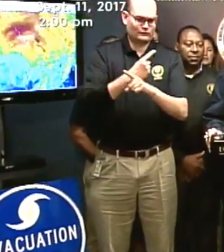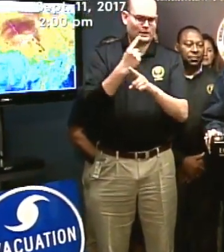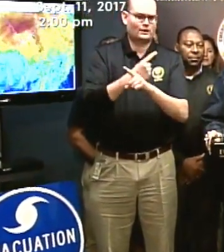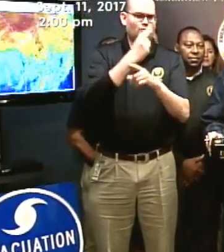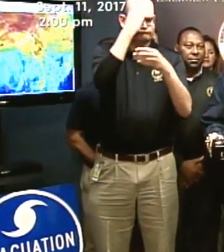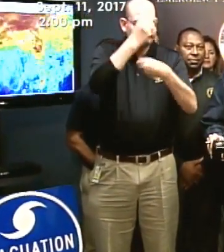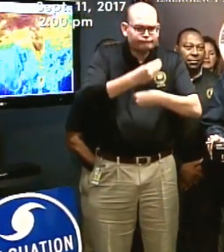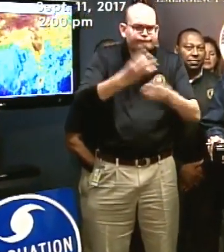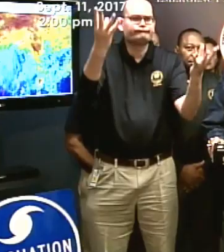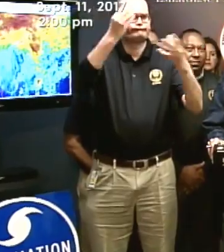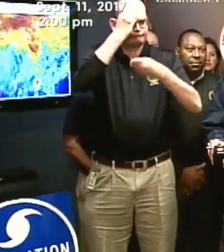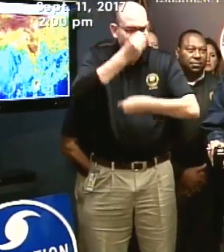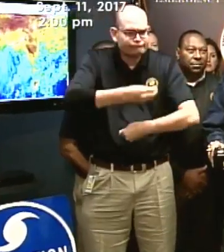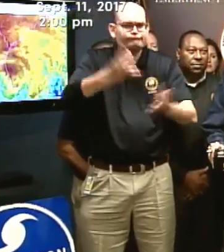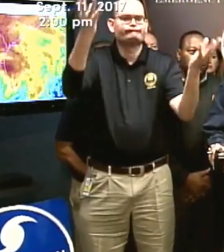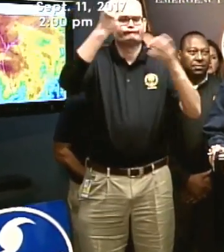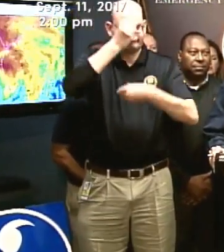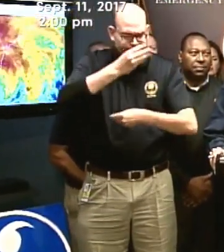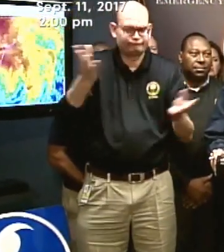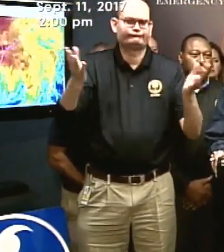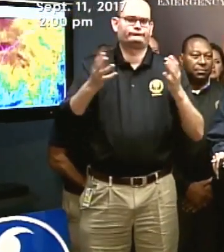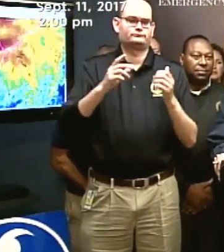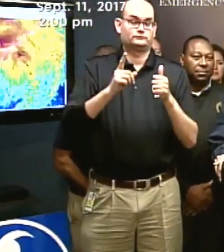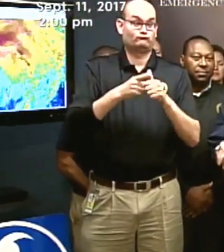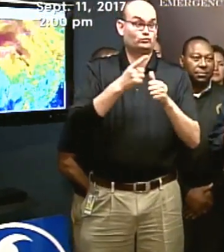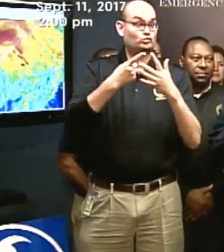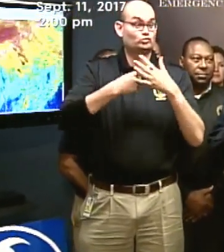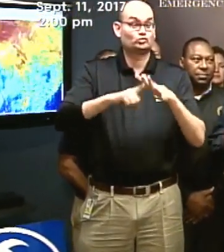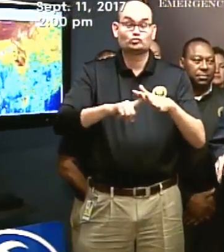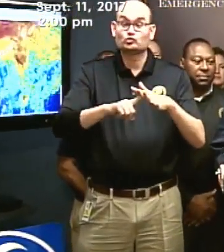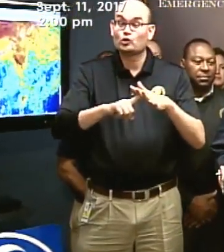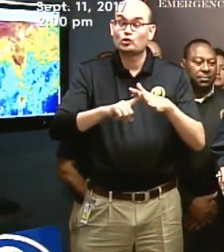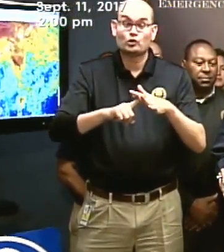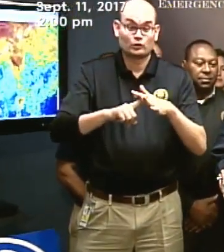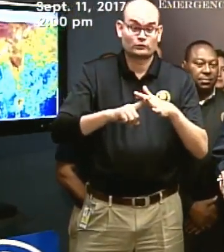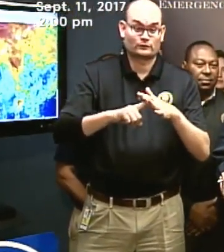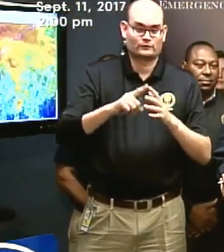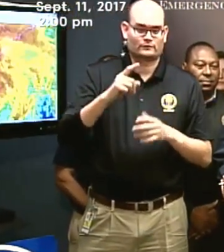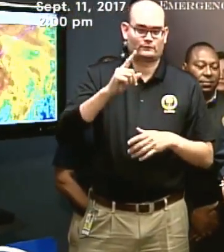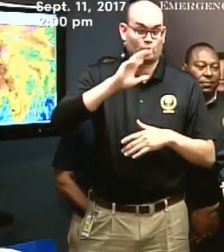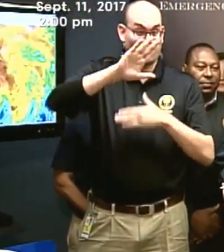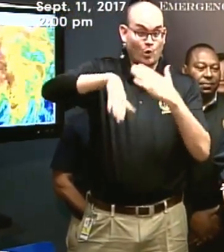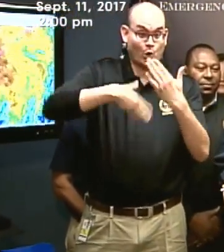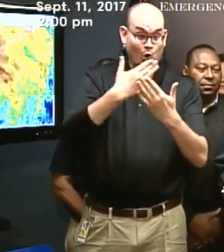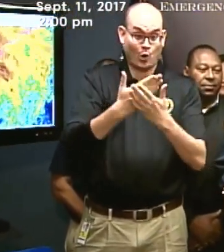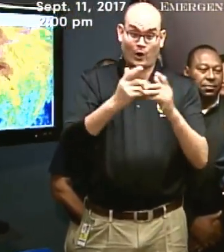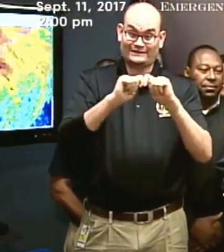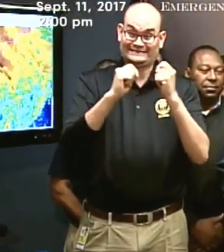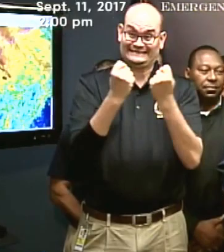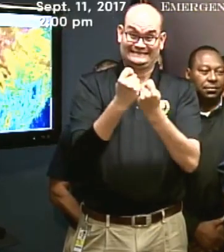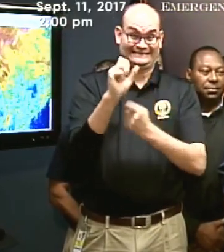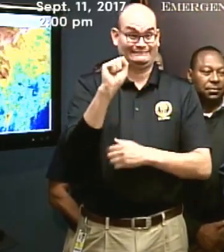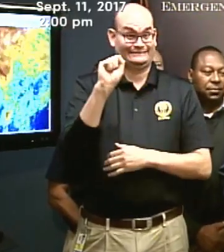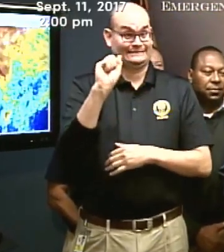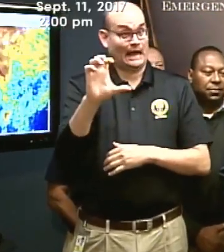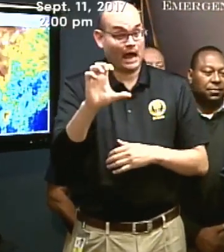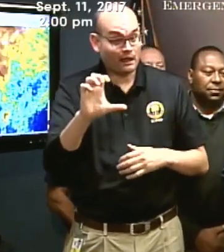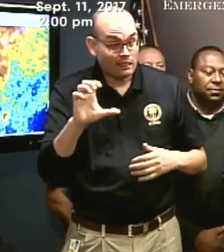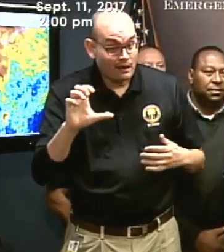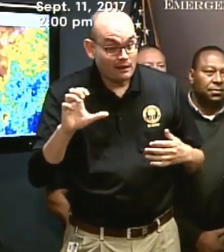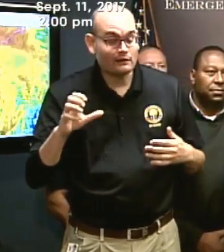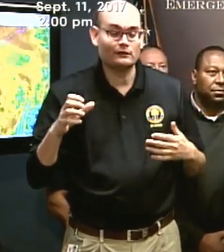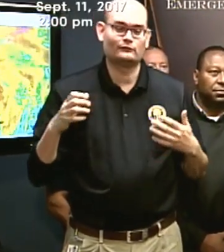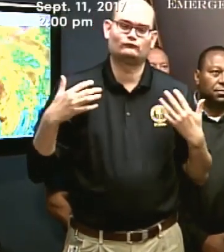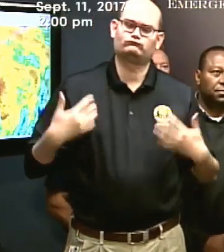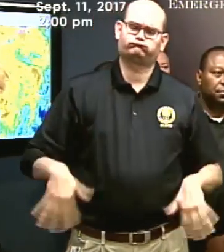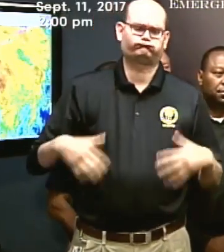start off, let me say that we are all, speaking for all of Team South Carolina, we're very proud